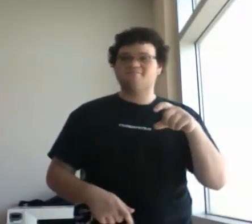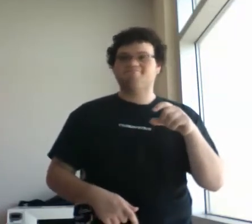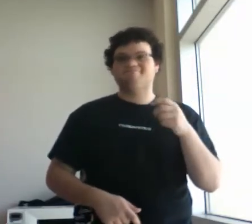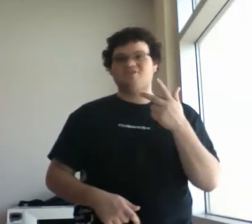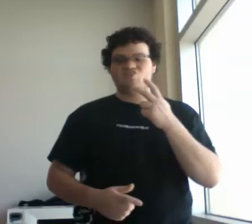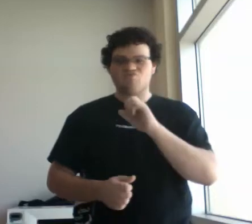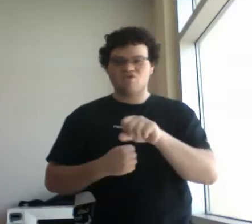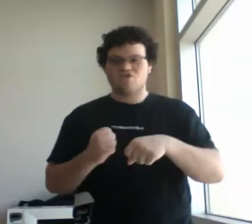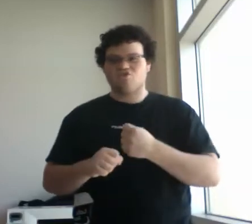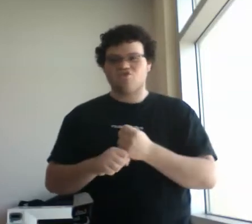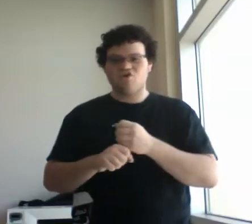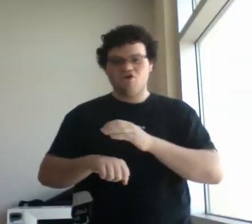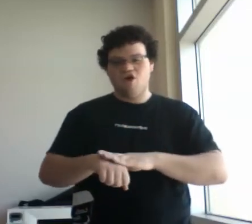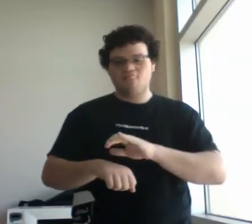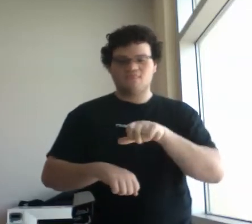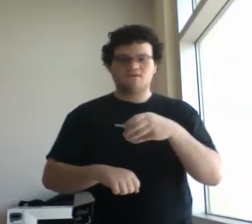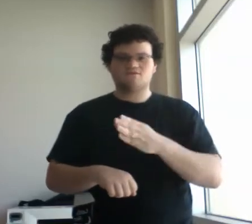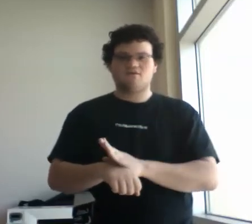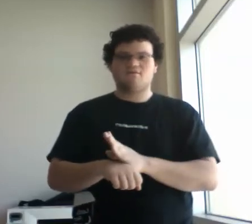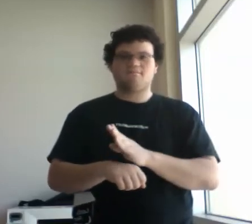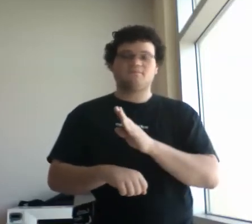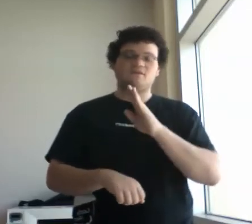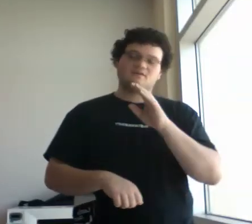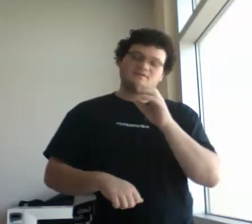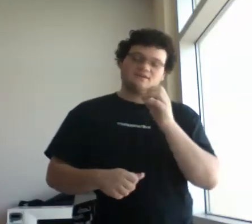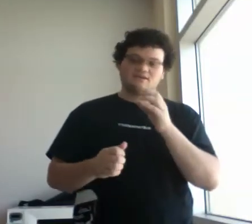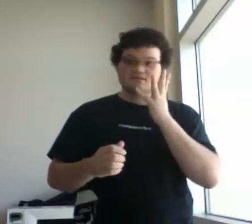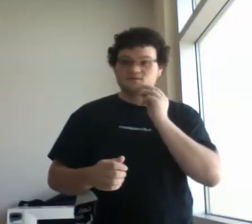AAPC strongly recommends an associate degree.